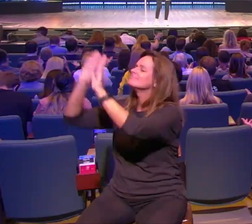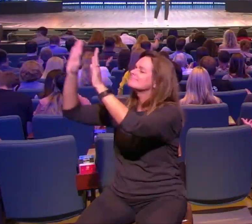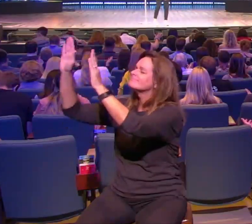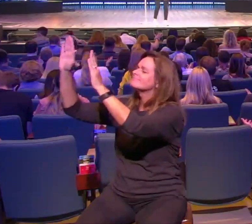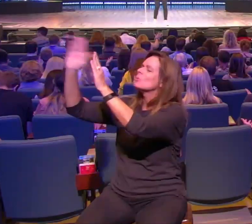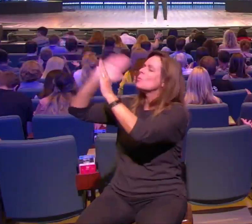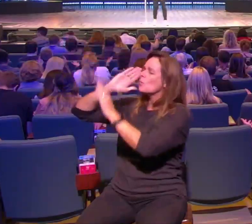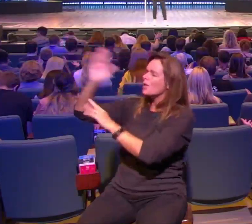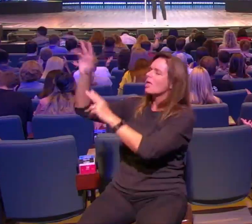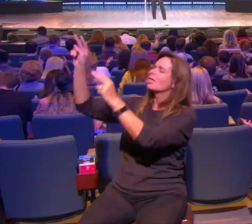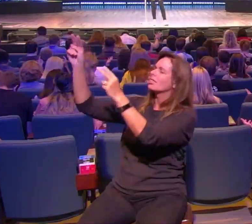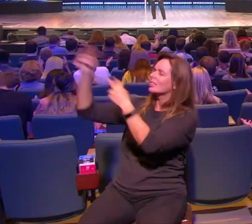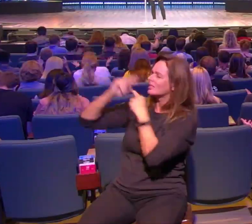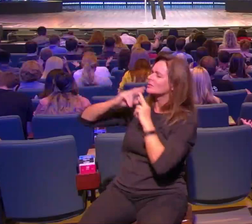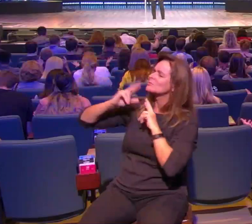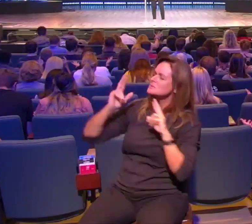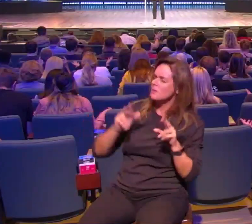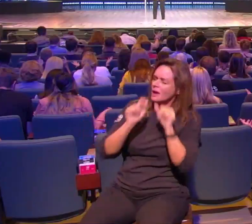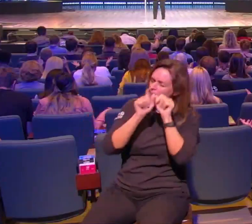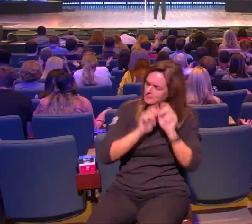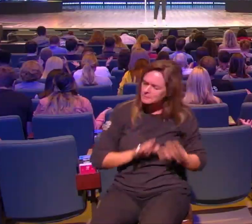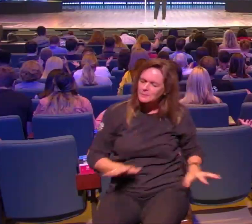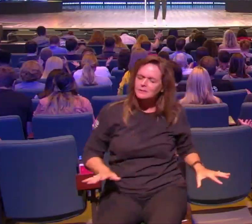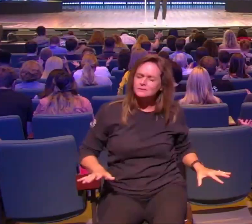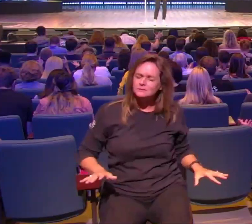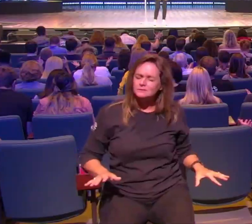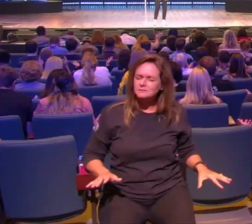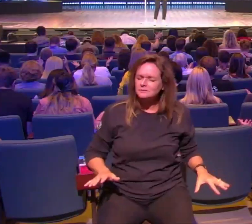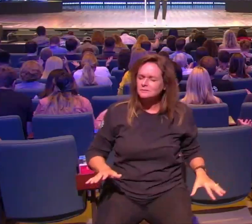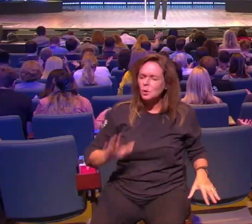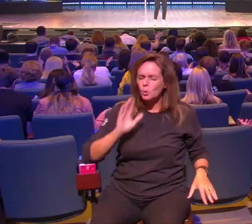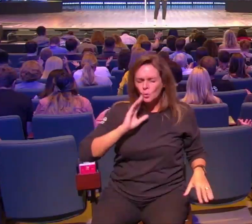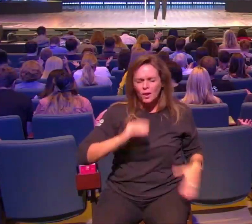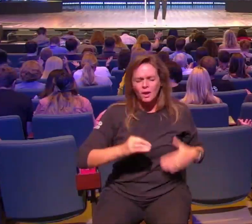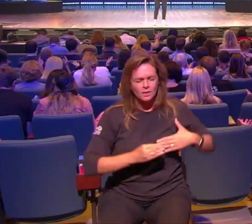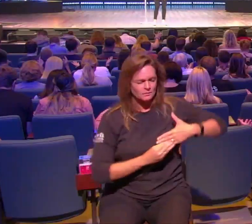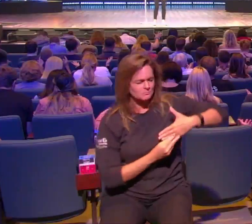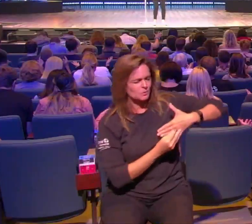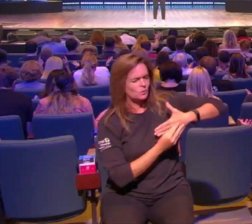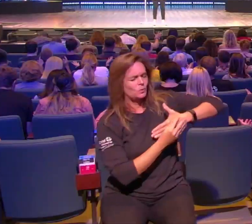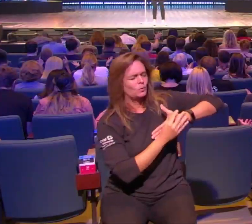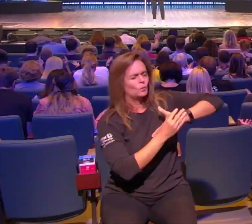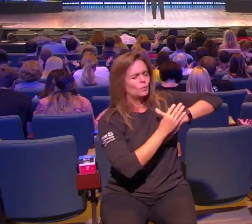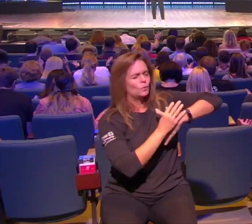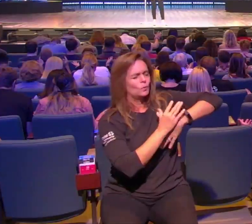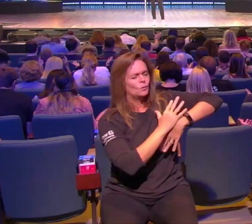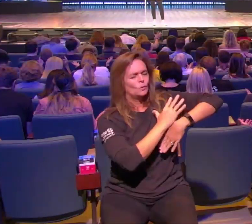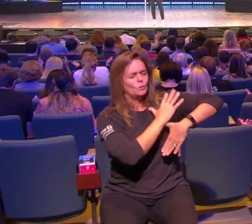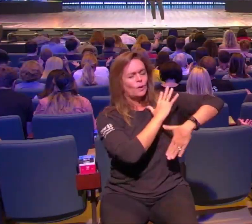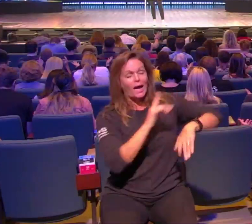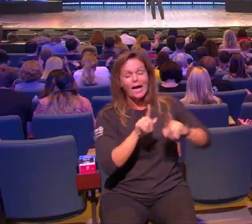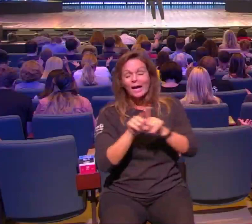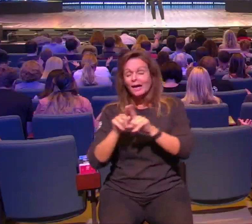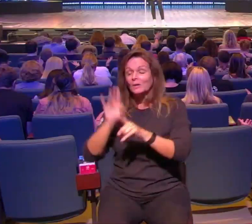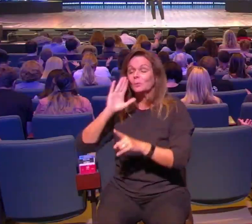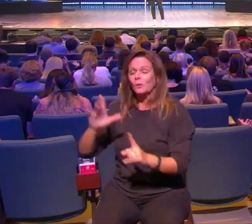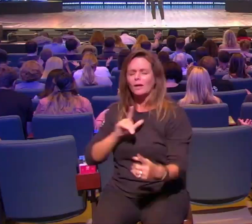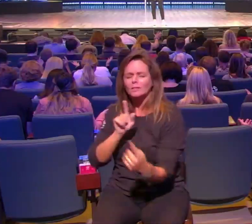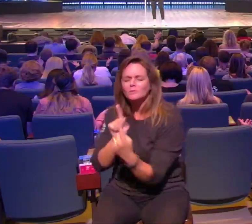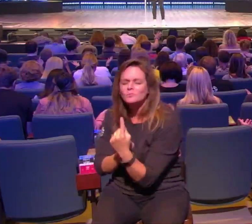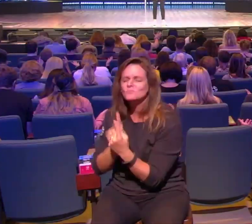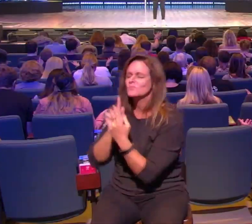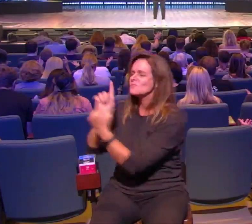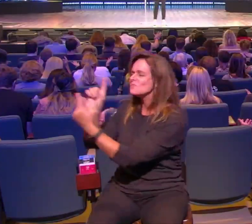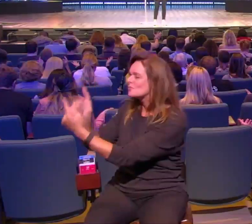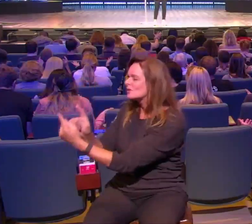God who builds nations, and you are a God that is personal and up close enough that wants to build into our lives. I